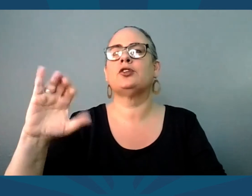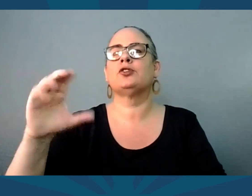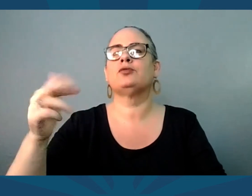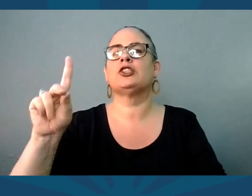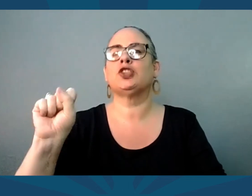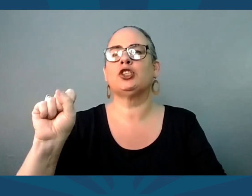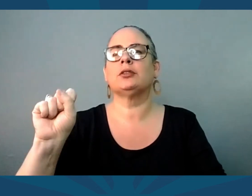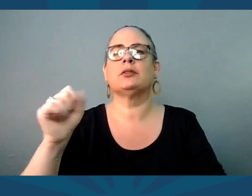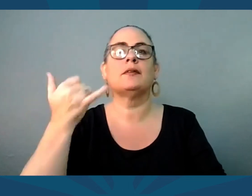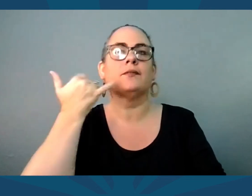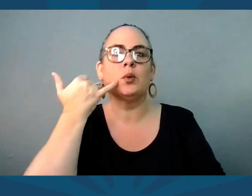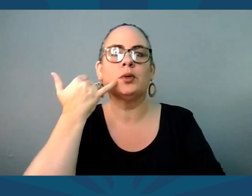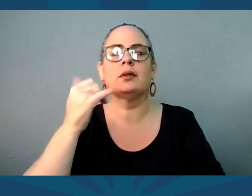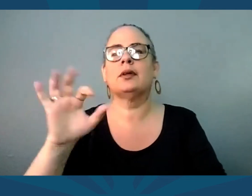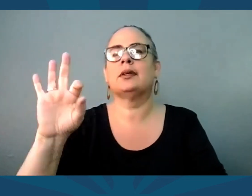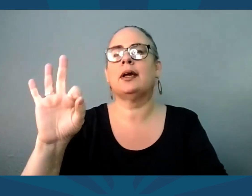Raylene Richards,